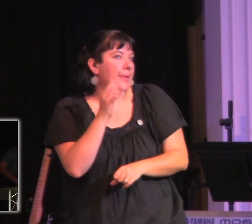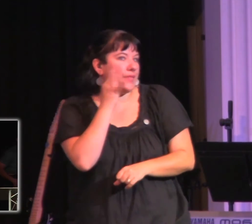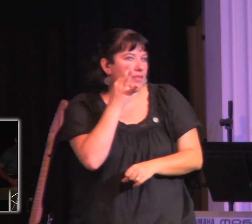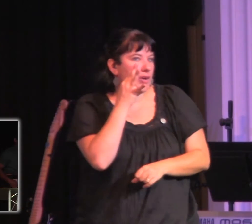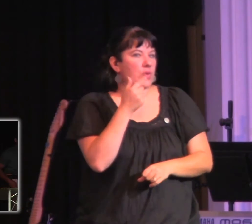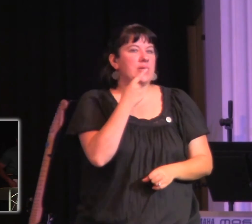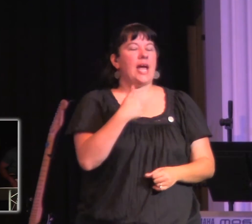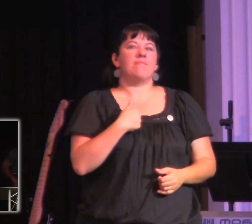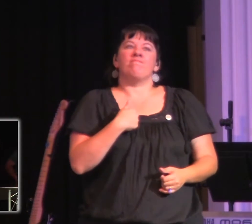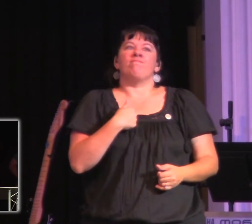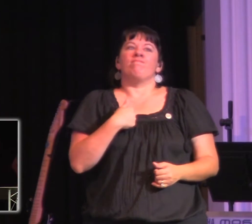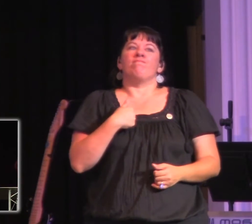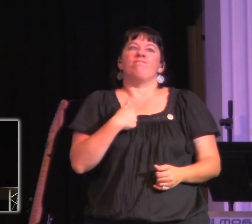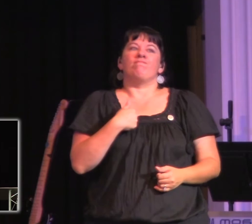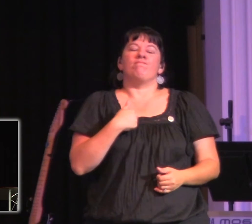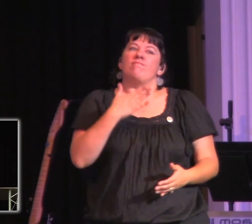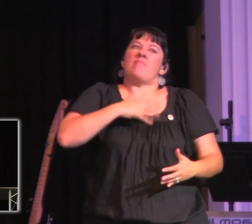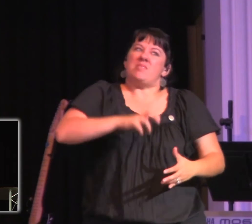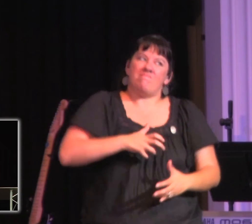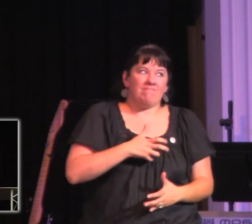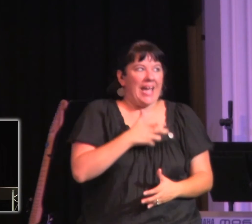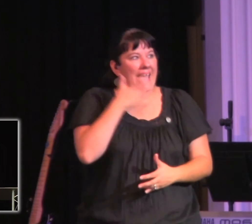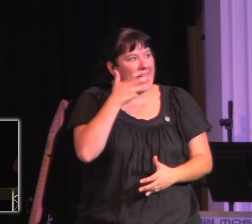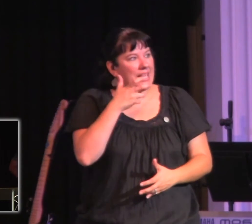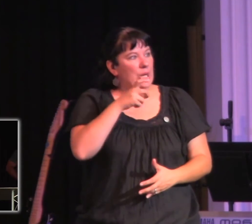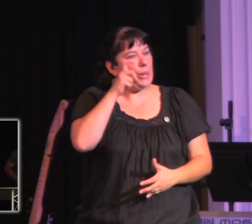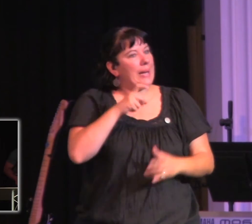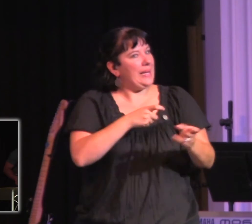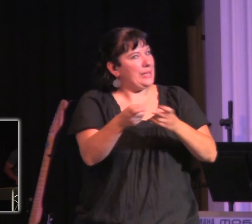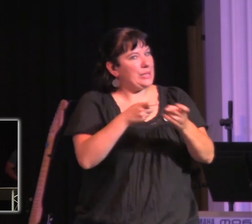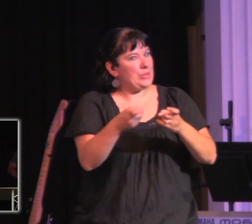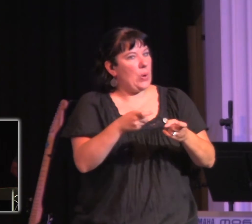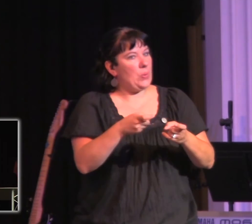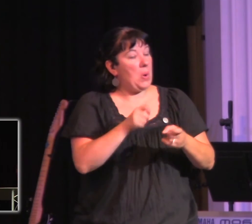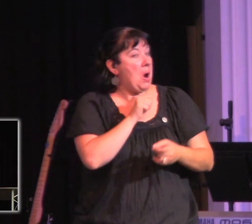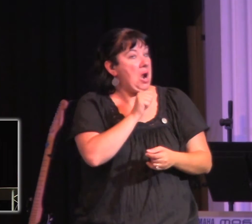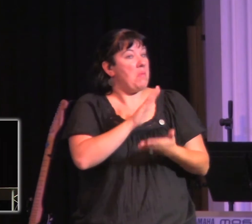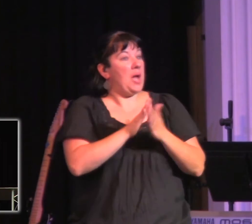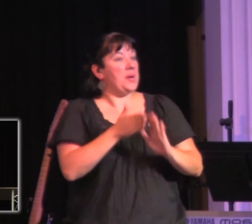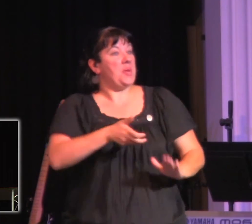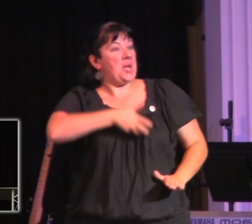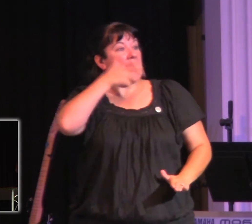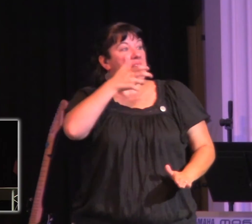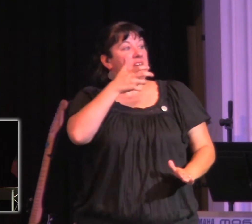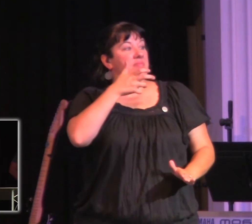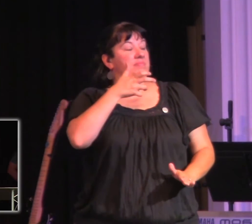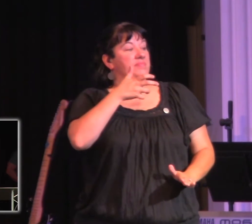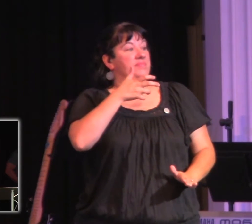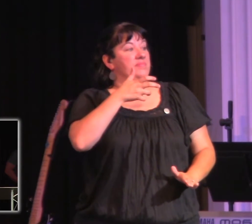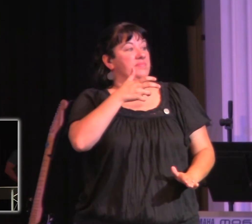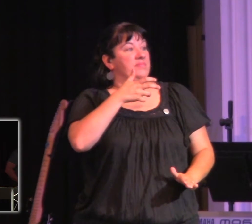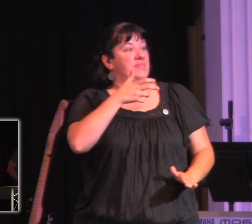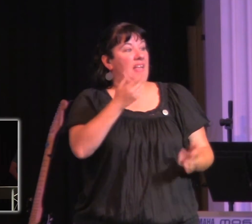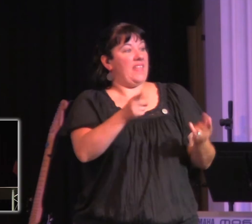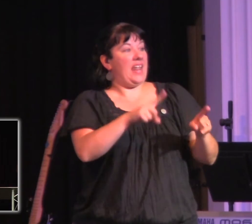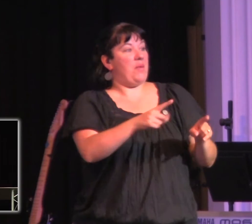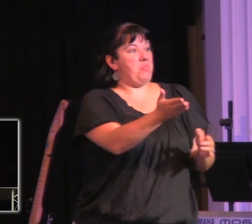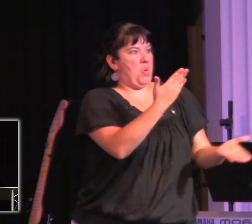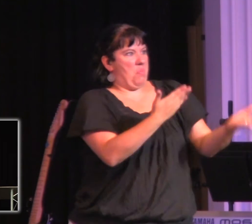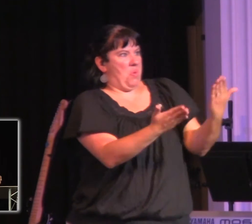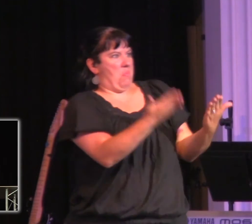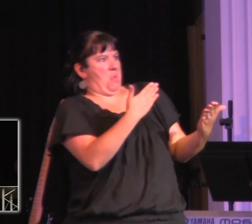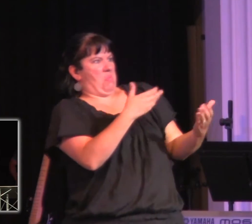somebody presses the button, and boom, there we go. We're like, golly. And we're just like, man, if I could just,